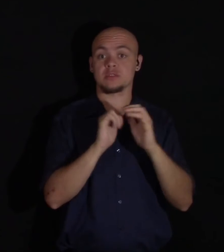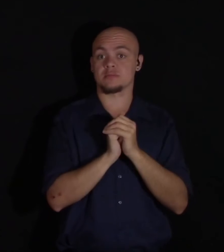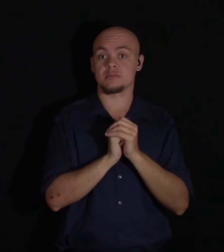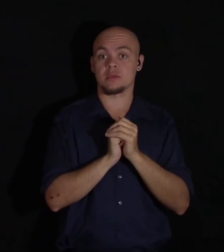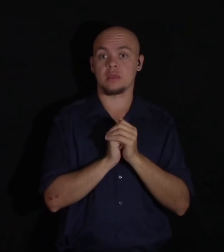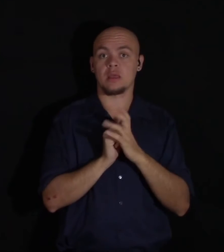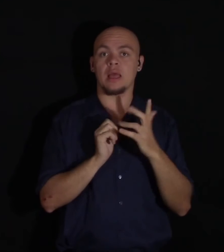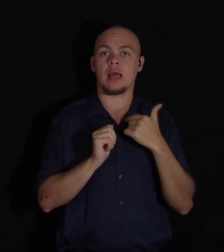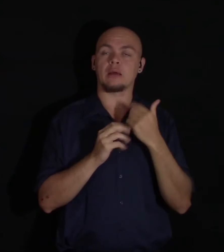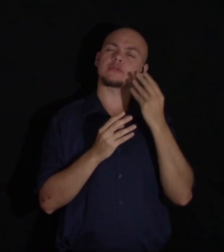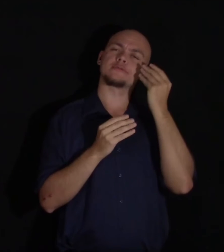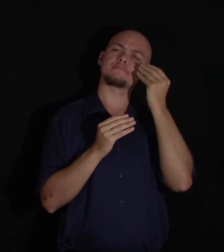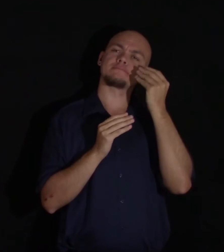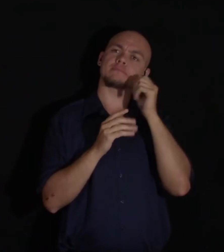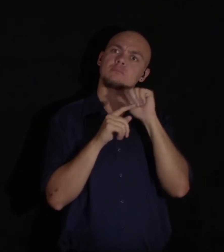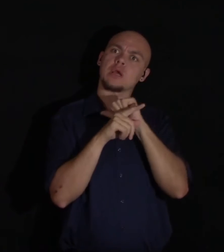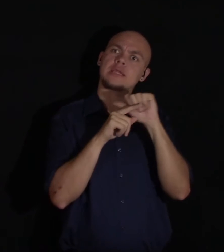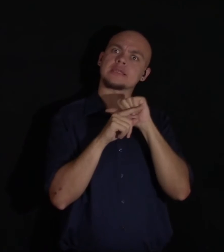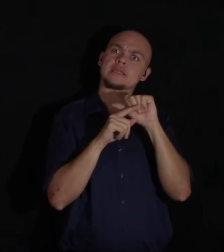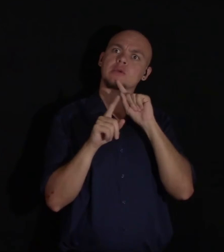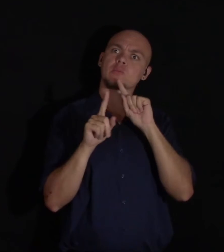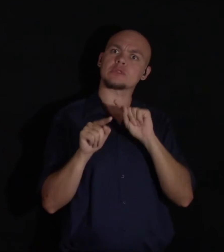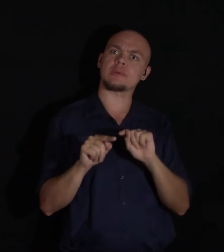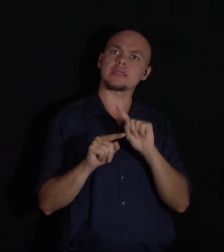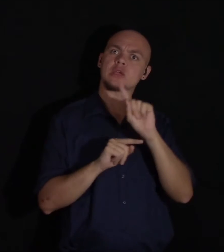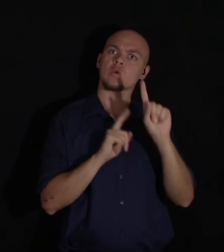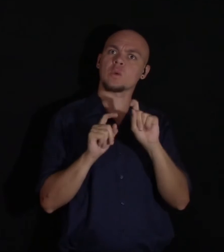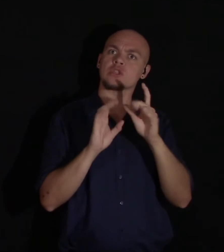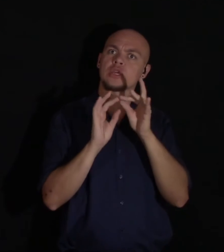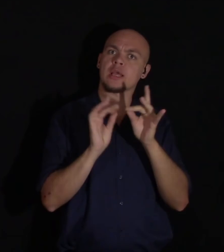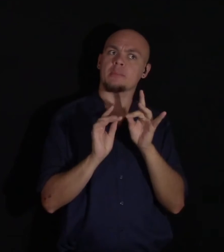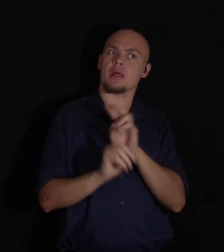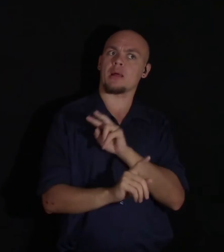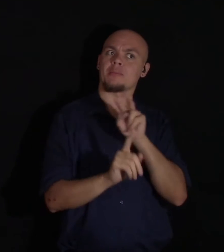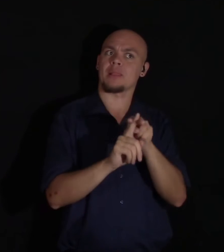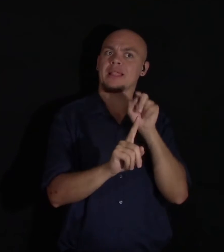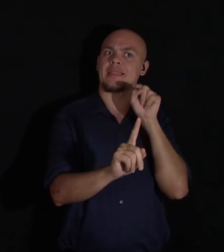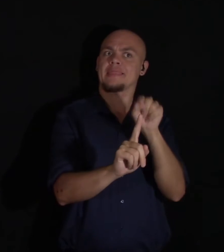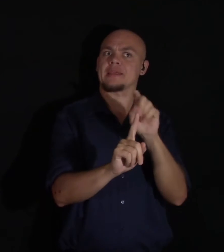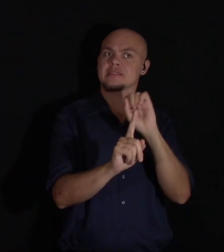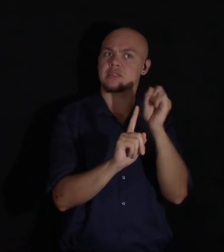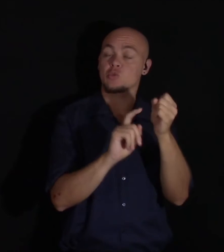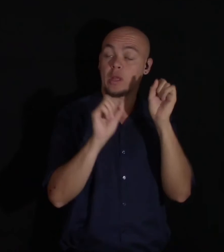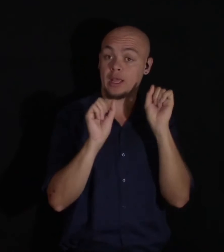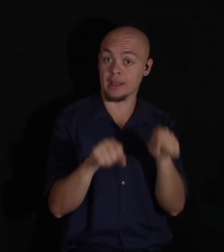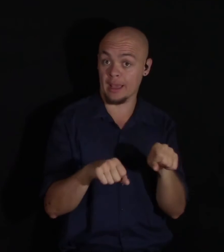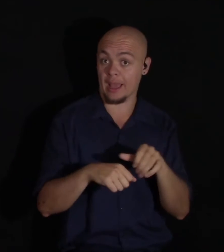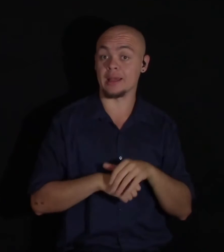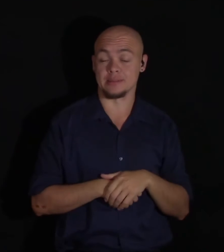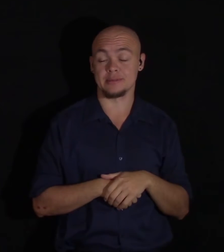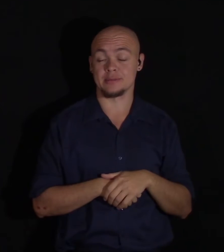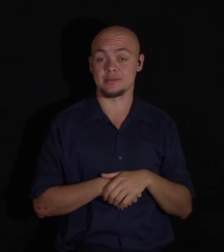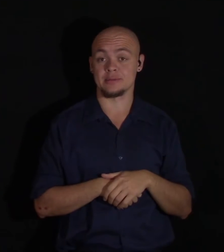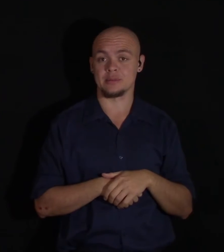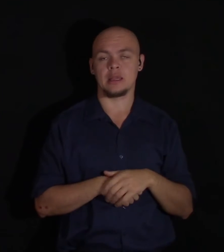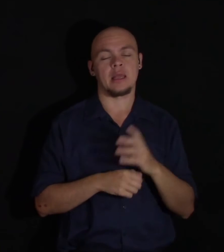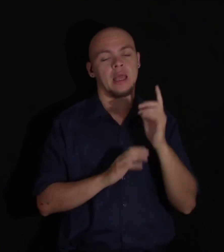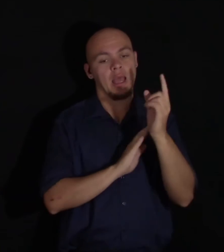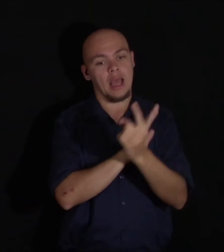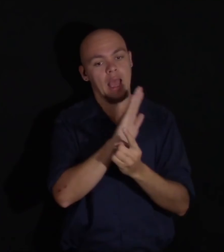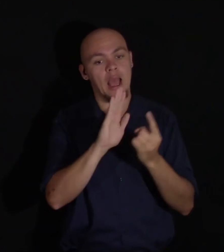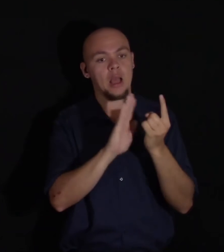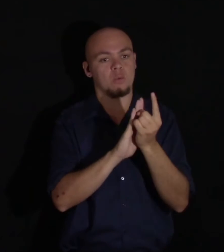sit contemplating and rehearsing responses, questions, comments that could apply to the situation I'm going into. I spend